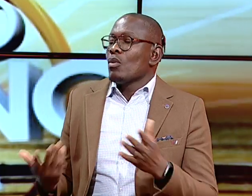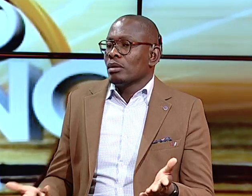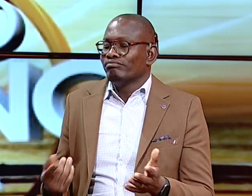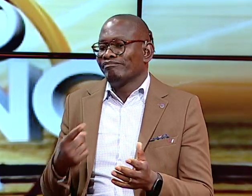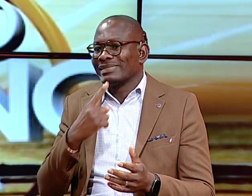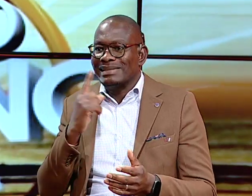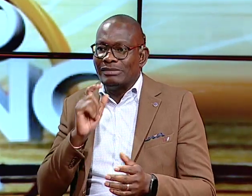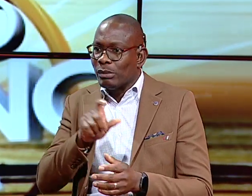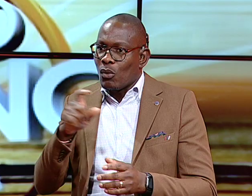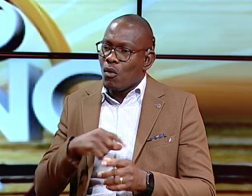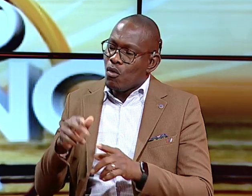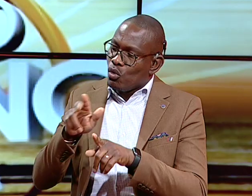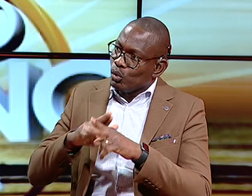need more.